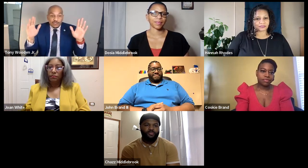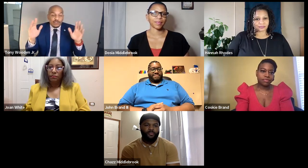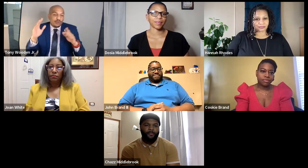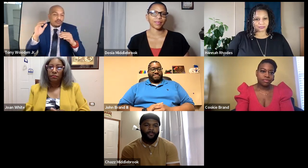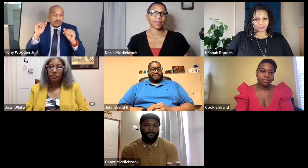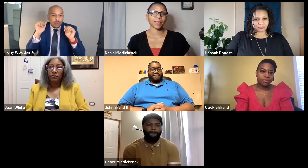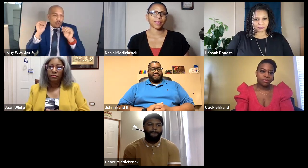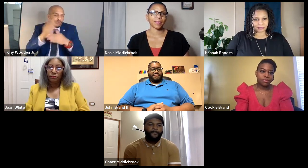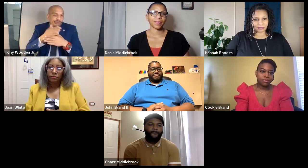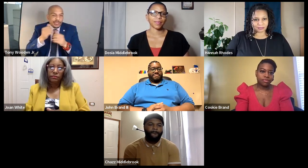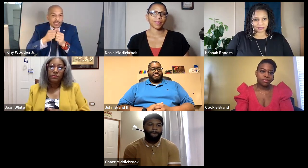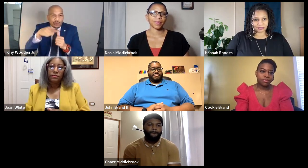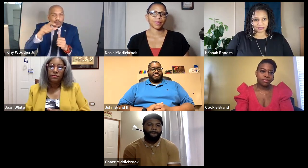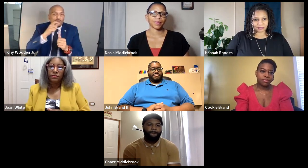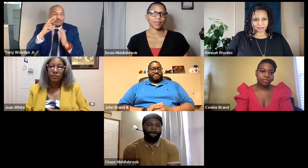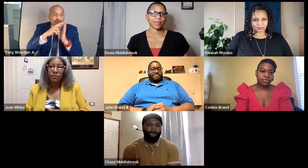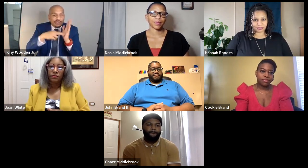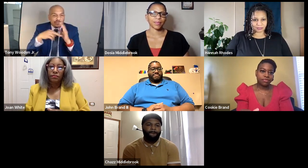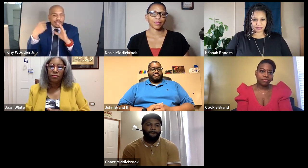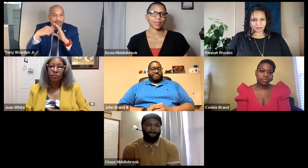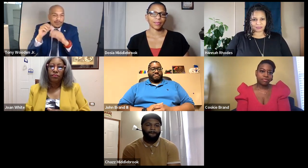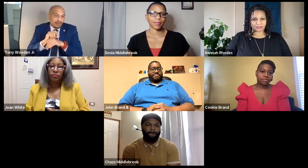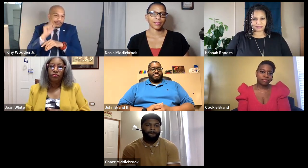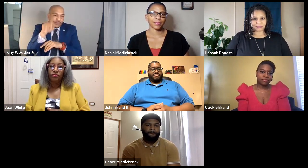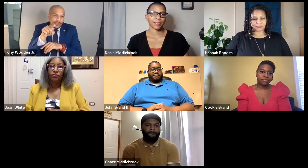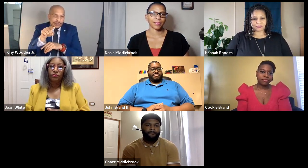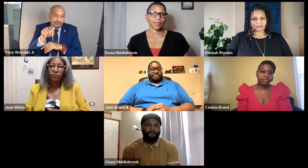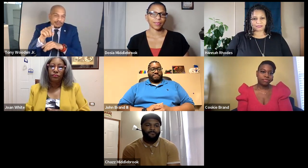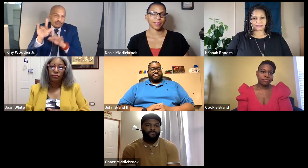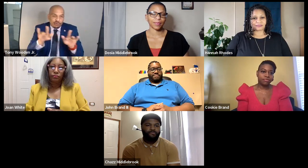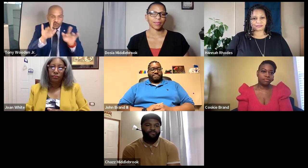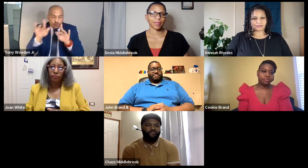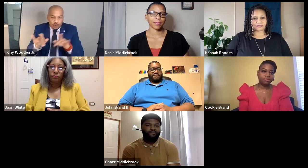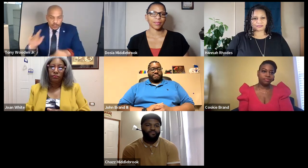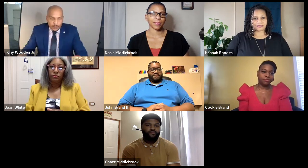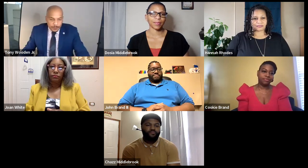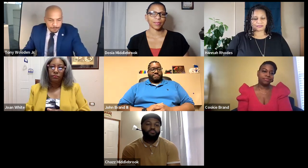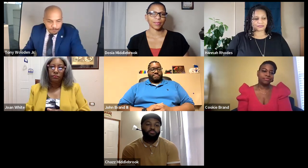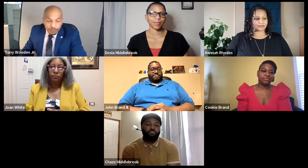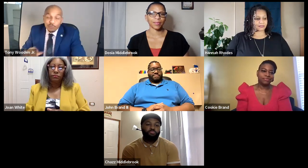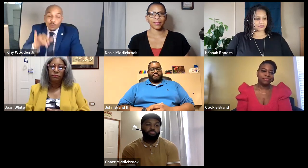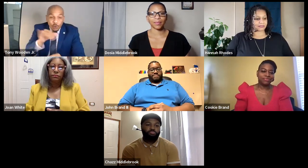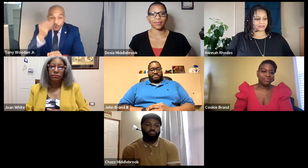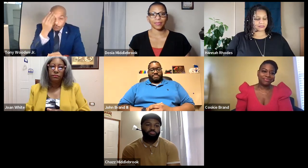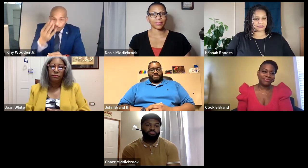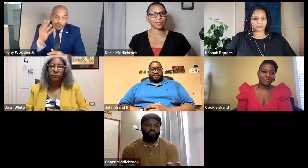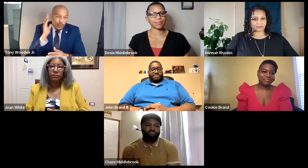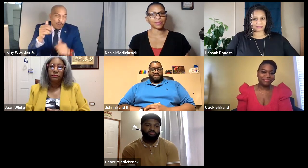And once the event is completed, the recording will be shared to those registered attendees and posted